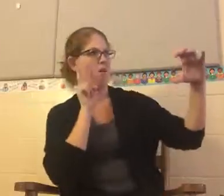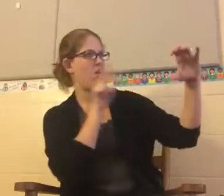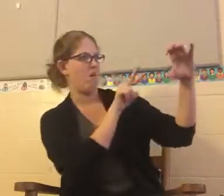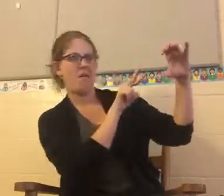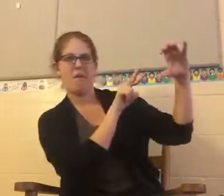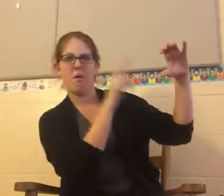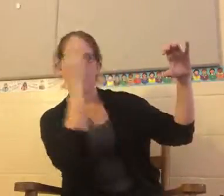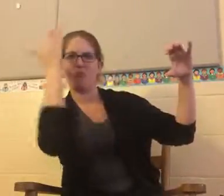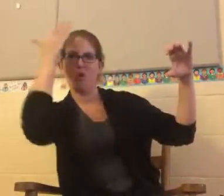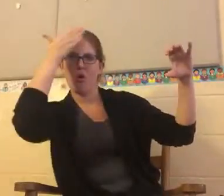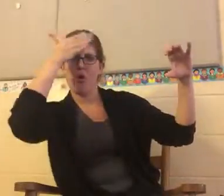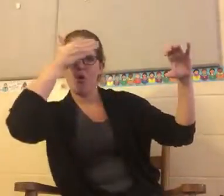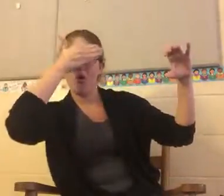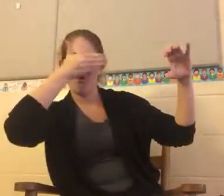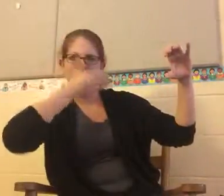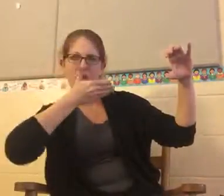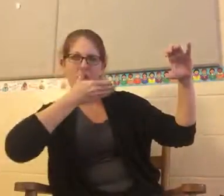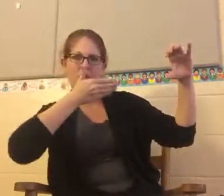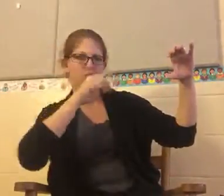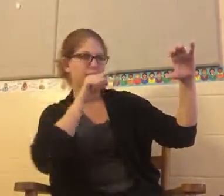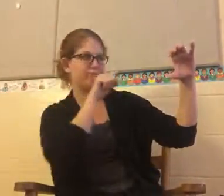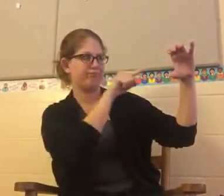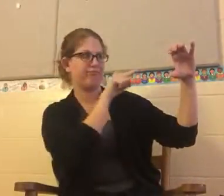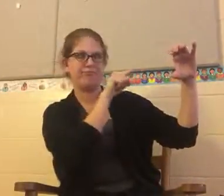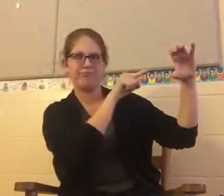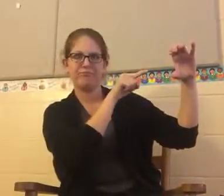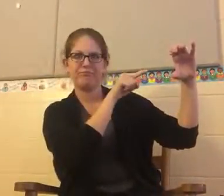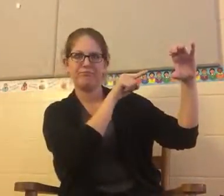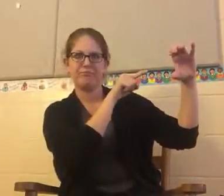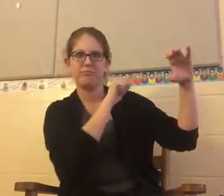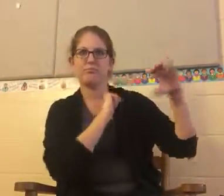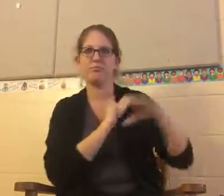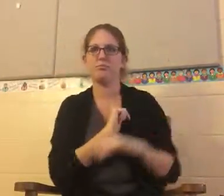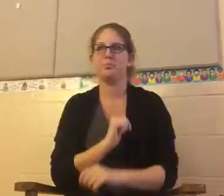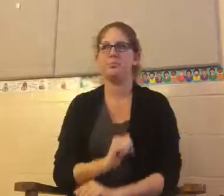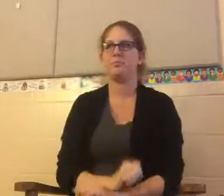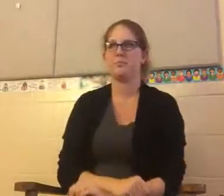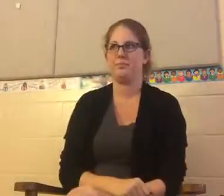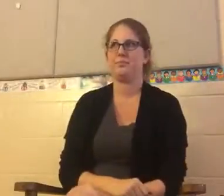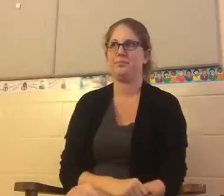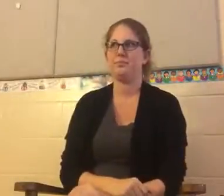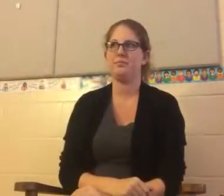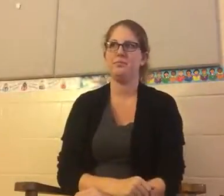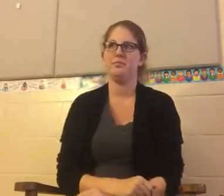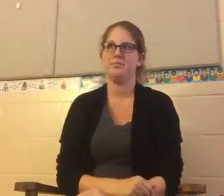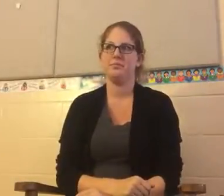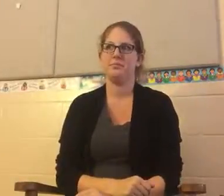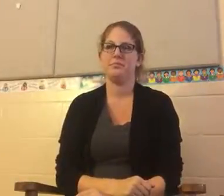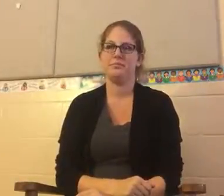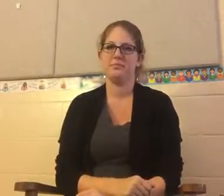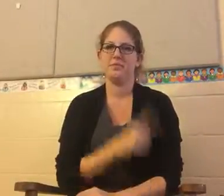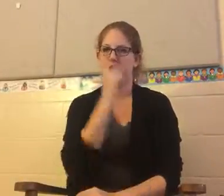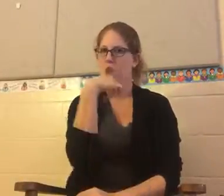When this happens, the side of the moon facing the Earth is dark, and it looks like there's no moon in the sky.